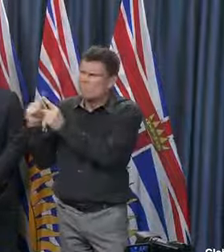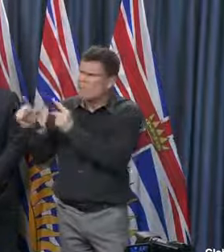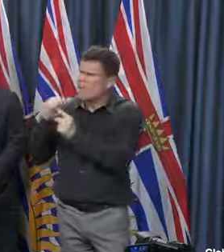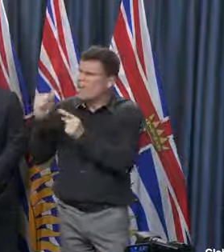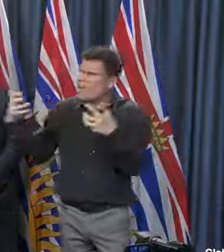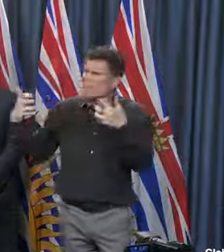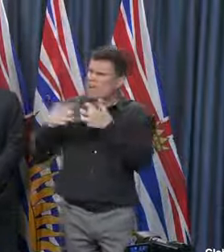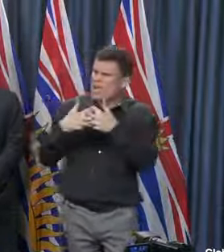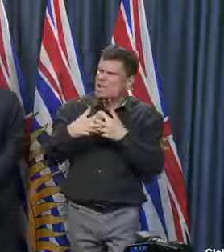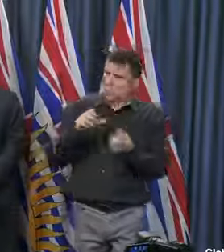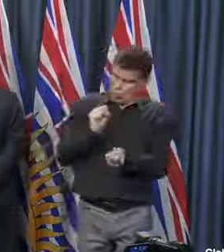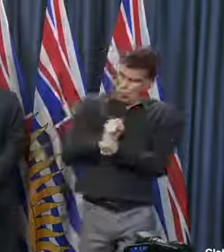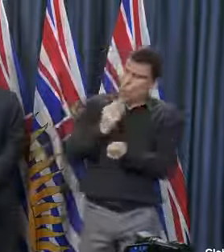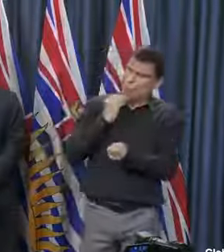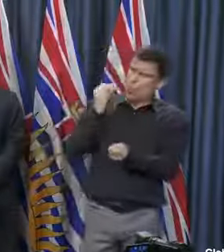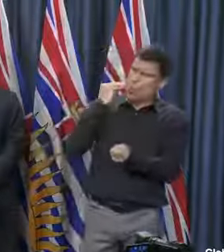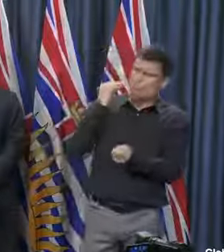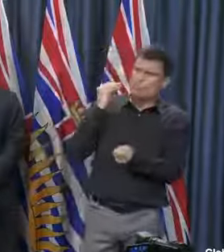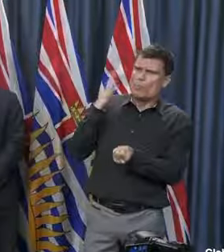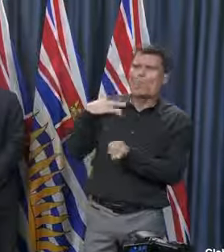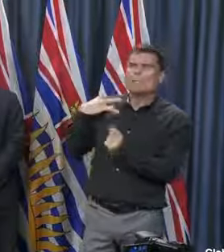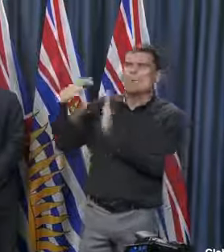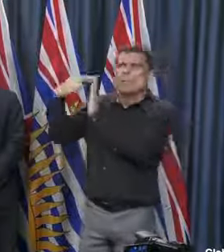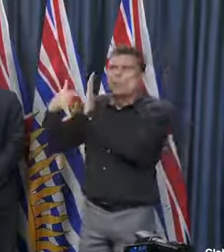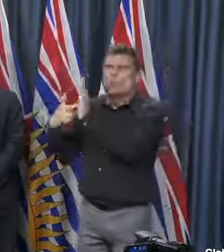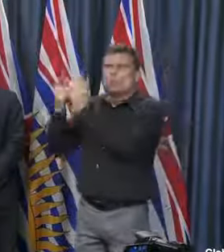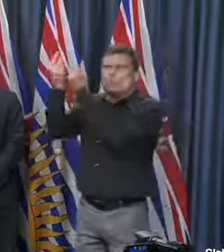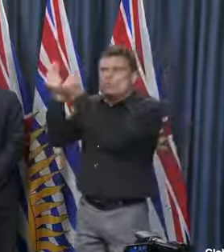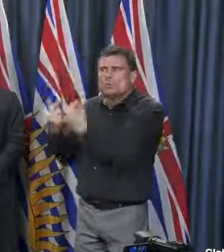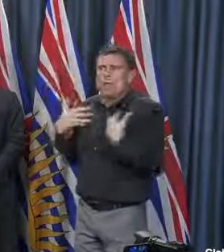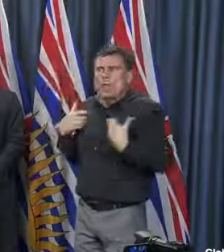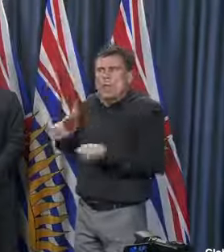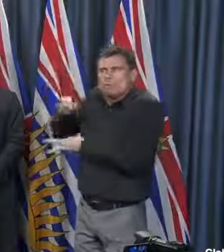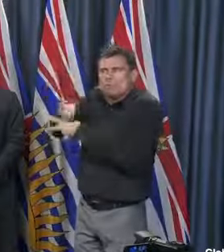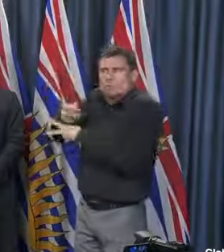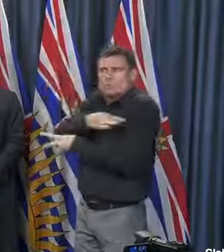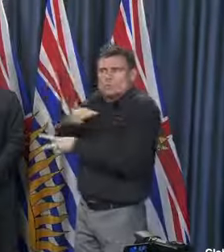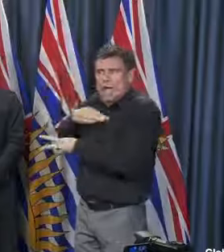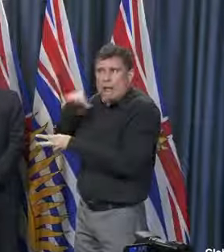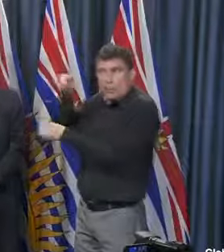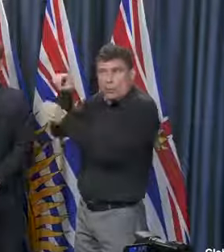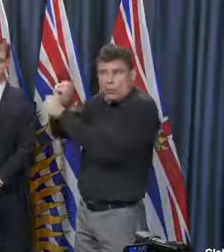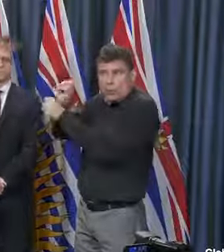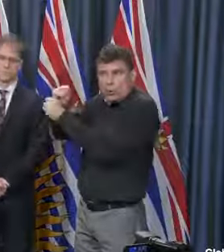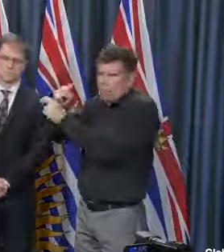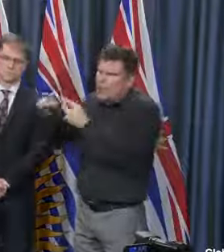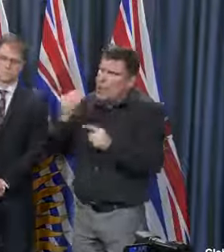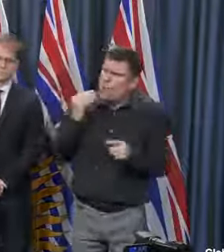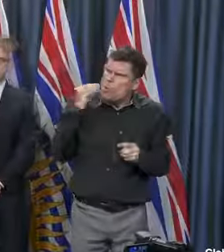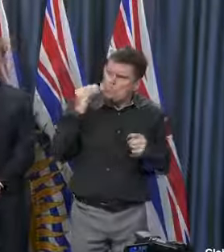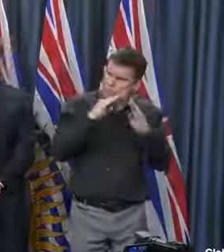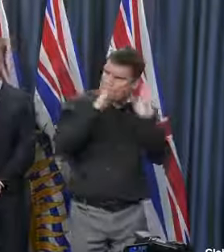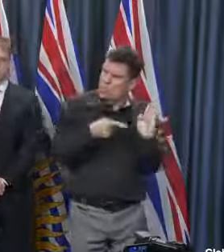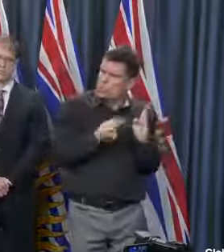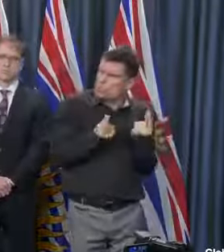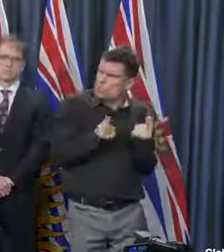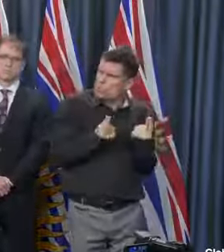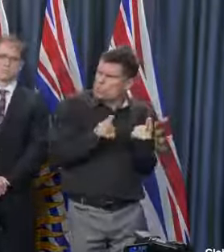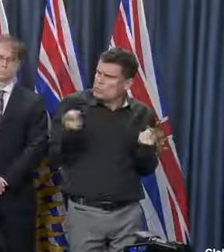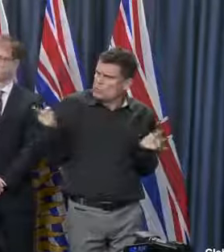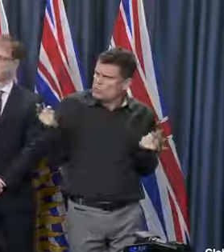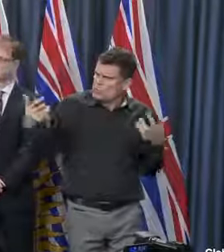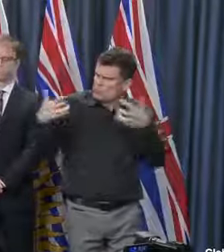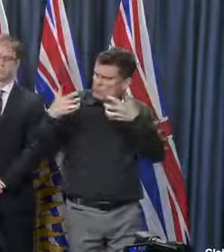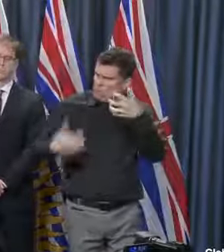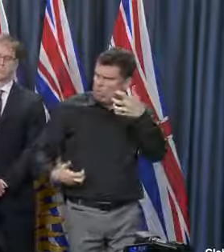some relaxation of that? Some change? Is it necessary to ease those rules so that